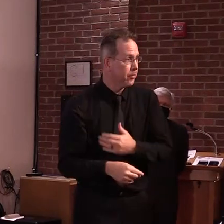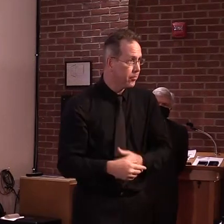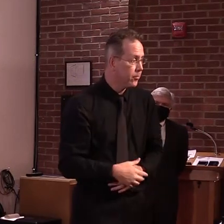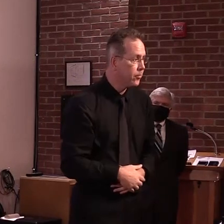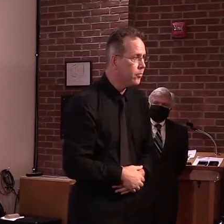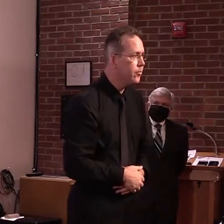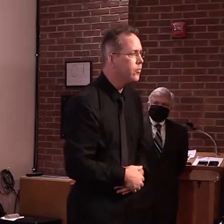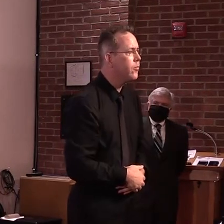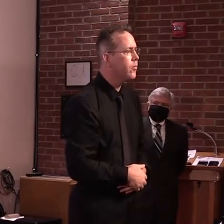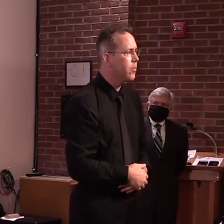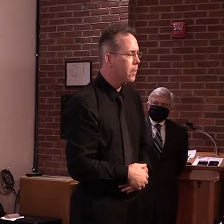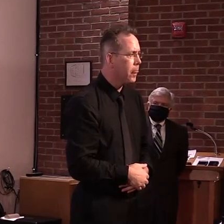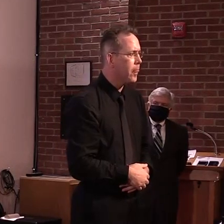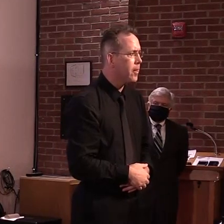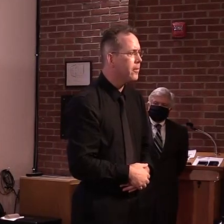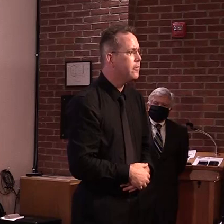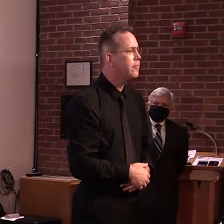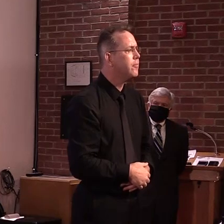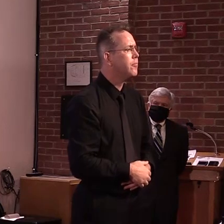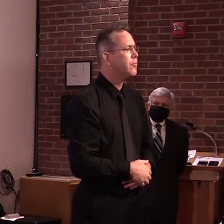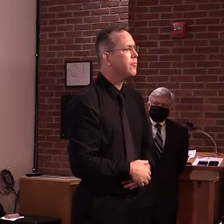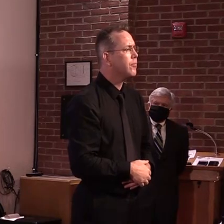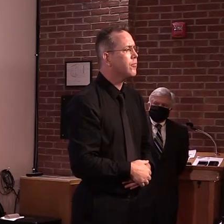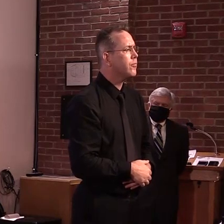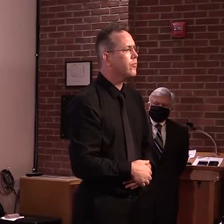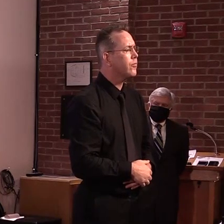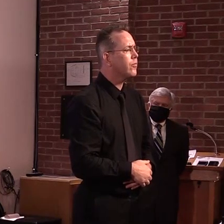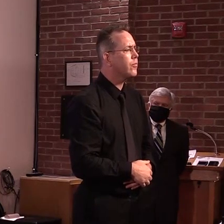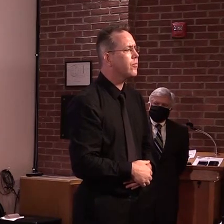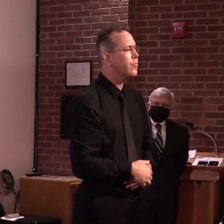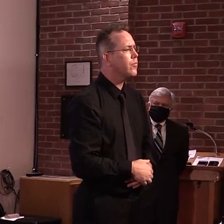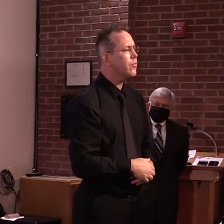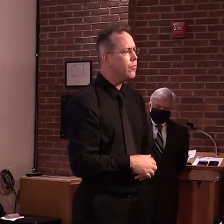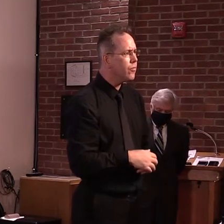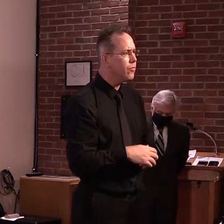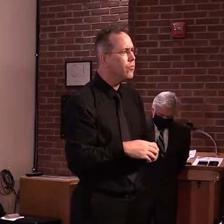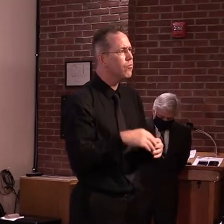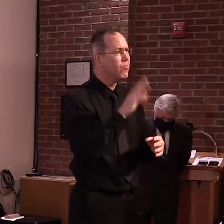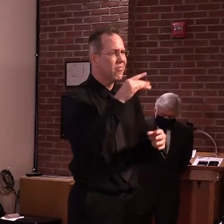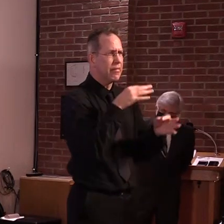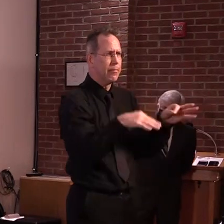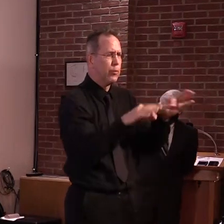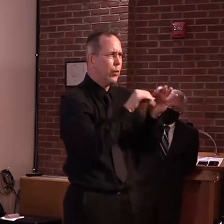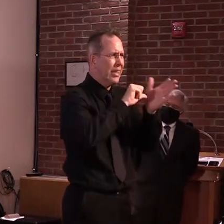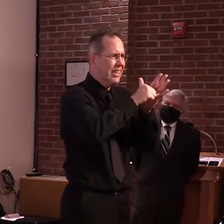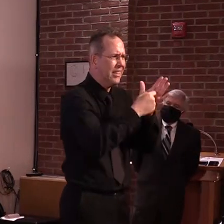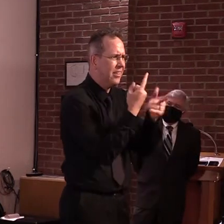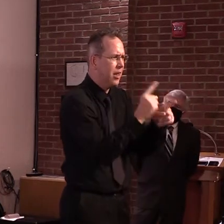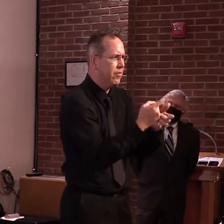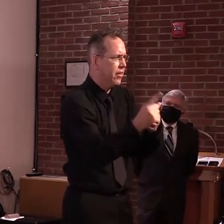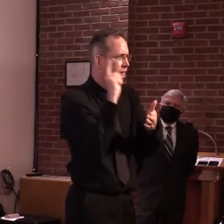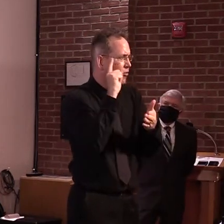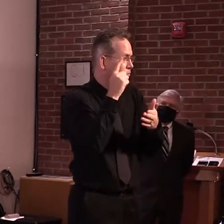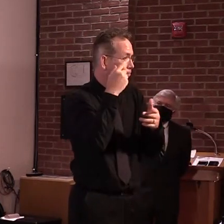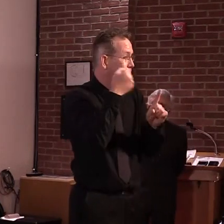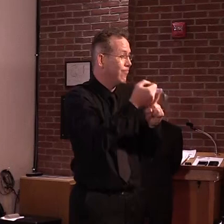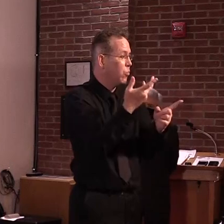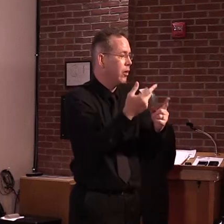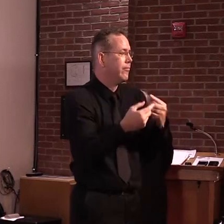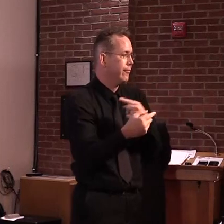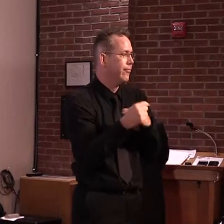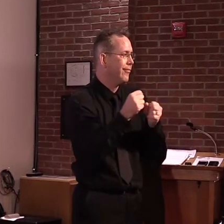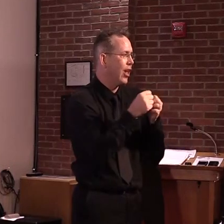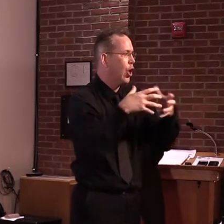Last week, the most significant aspect of Vermont's data was the outbreak in Winooski, and that continues to be the case this